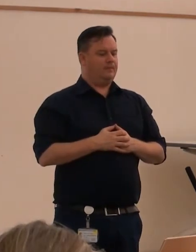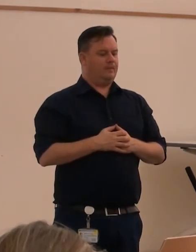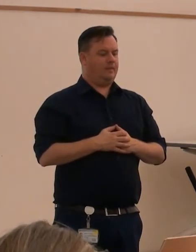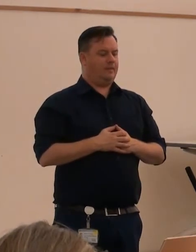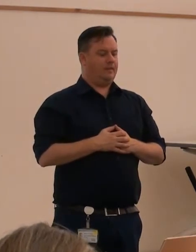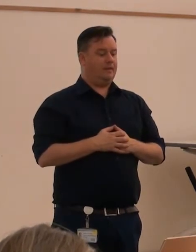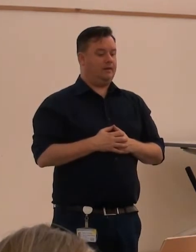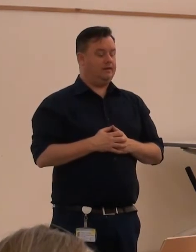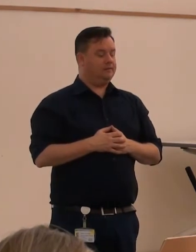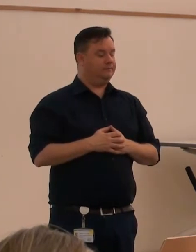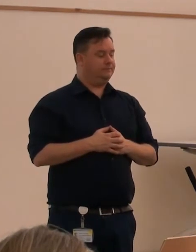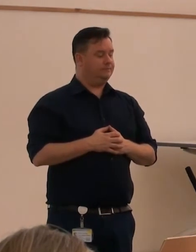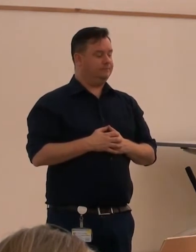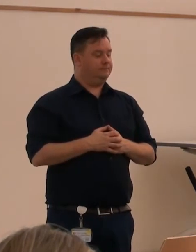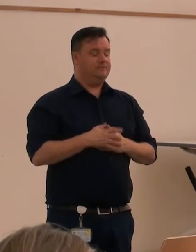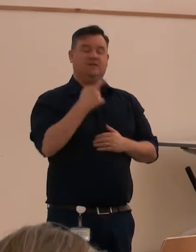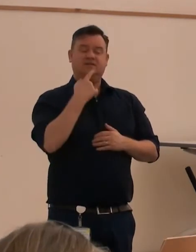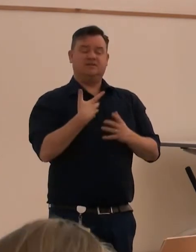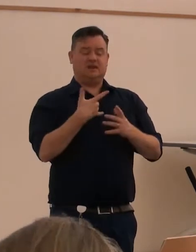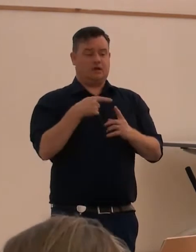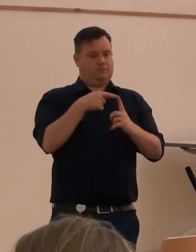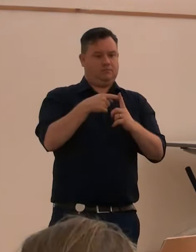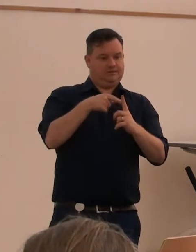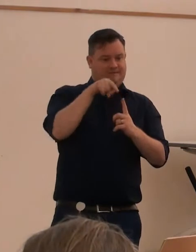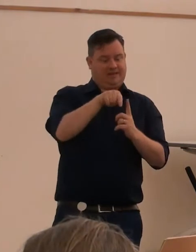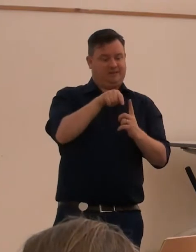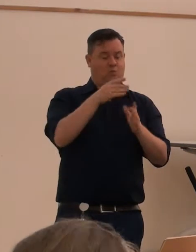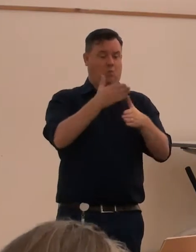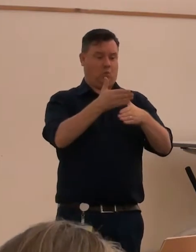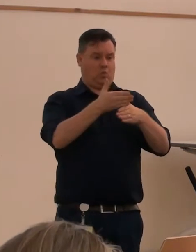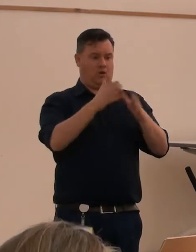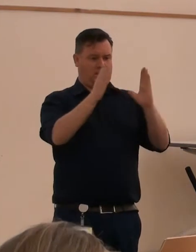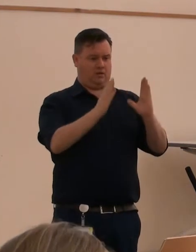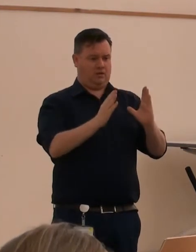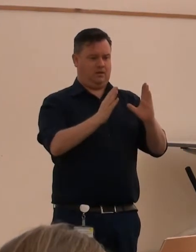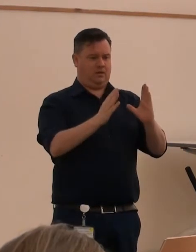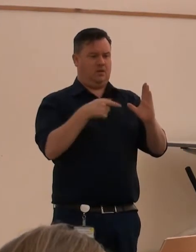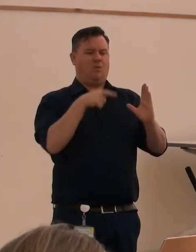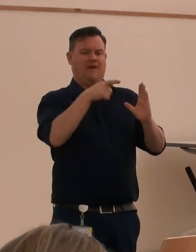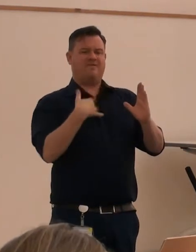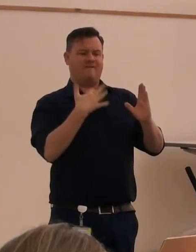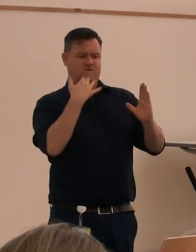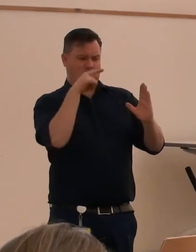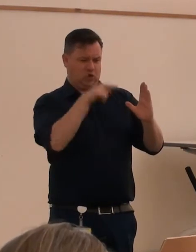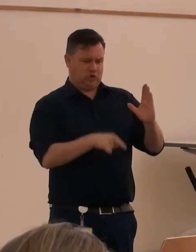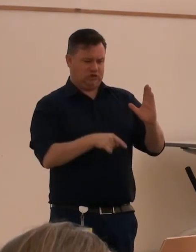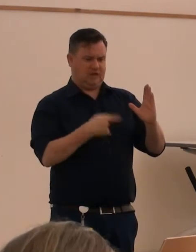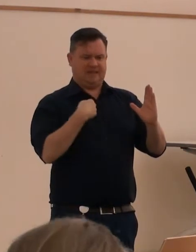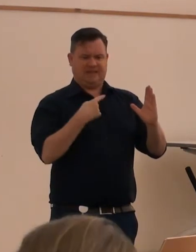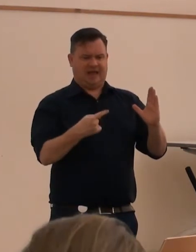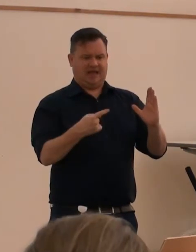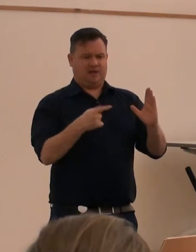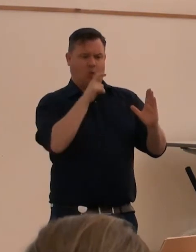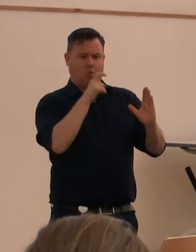negative, is absolutely positive in this work. Because without the deficit, work wouldn't exist.